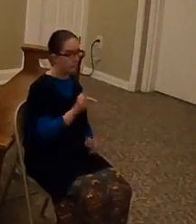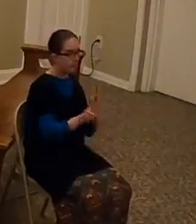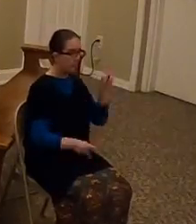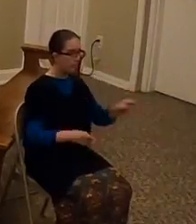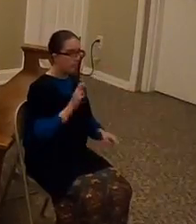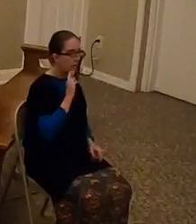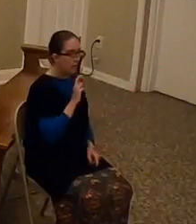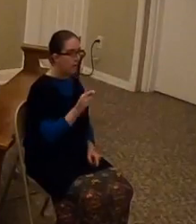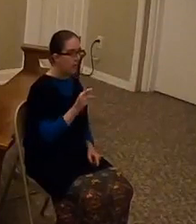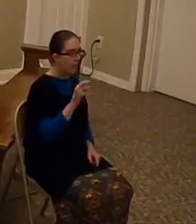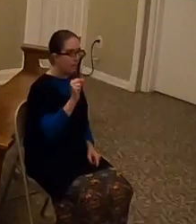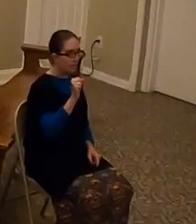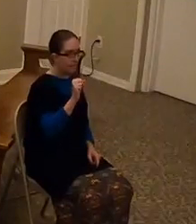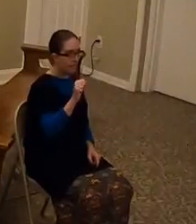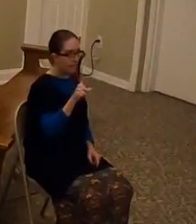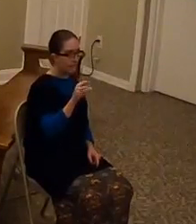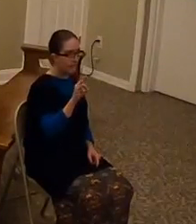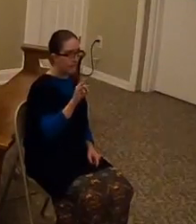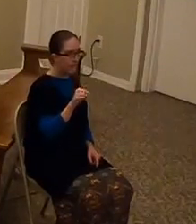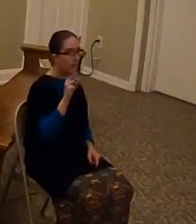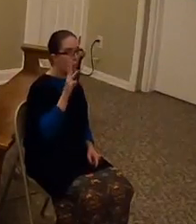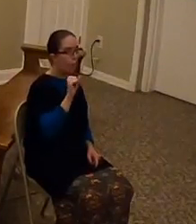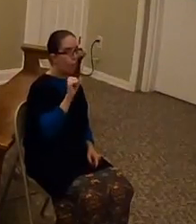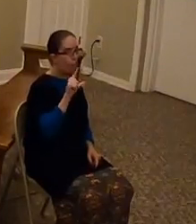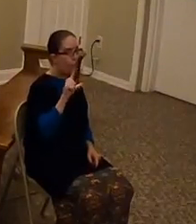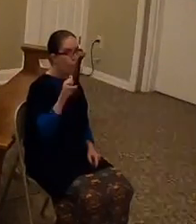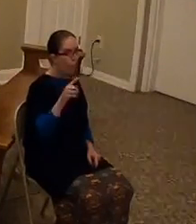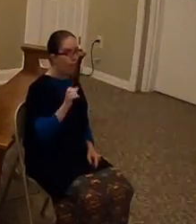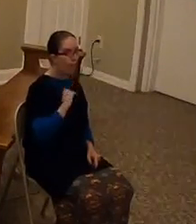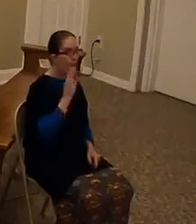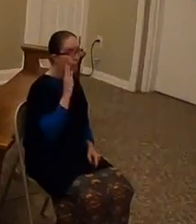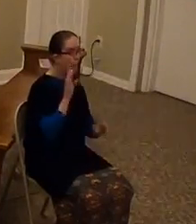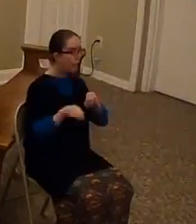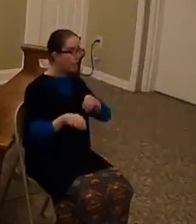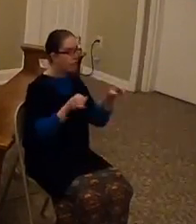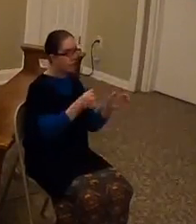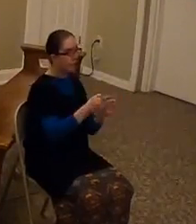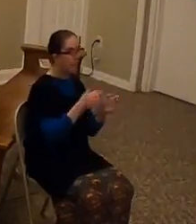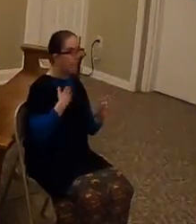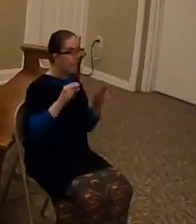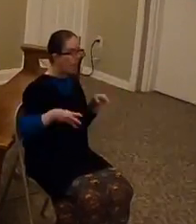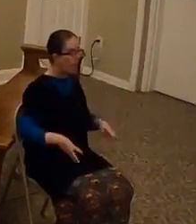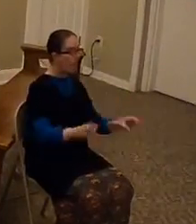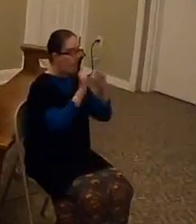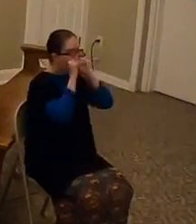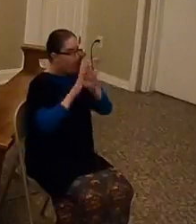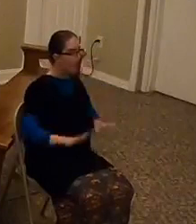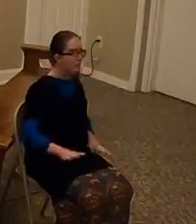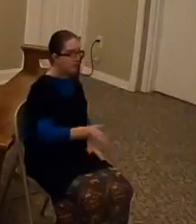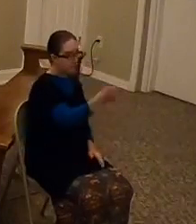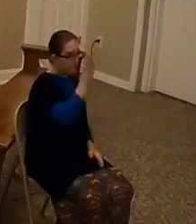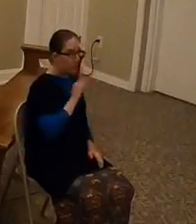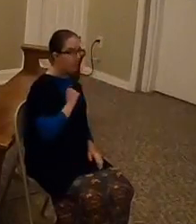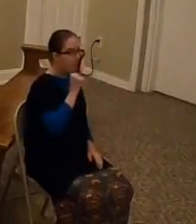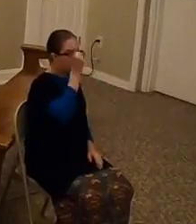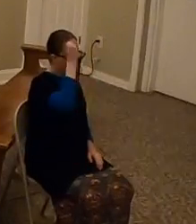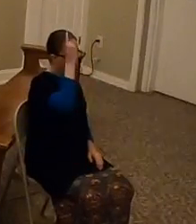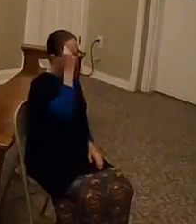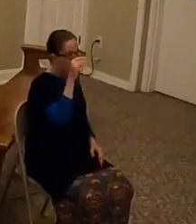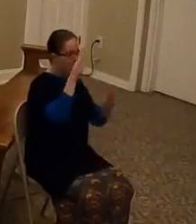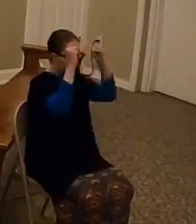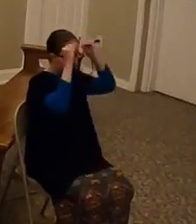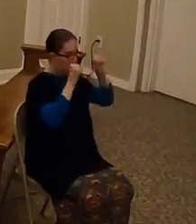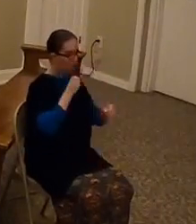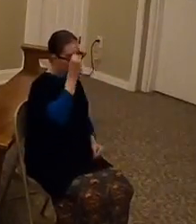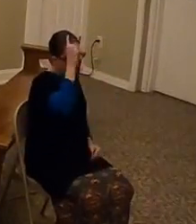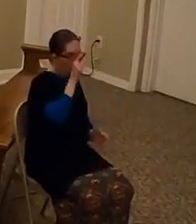People are self-willed. Amen. I'm going to do it my way. Bless God. You know, I understand the teaching.